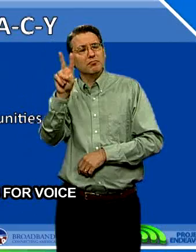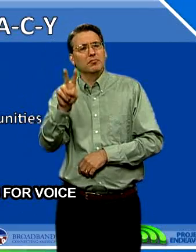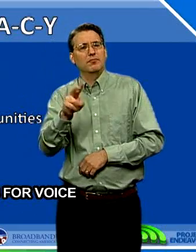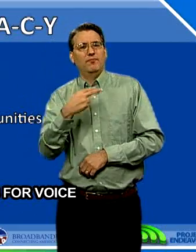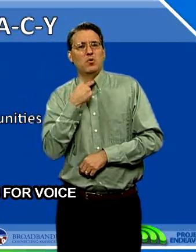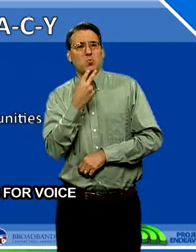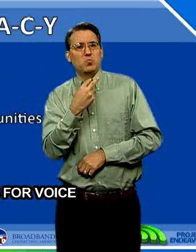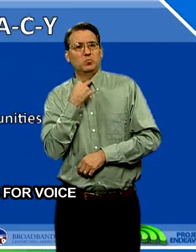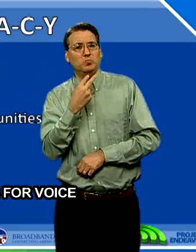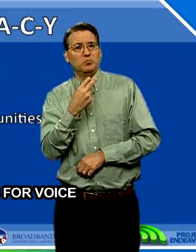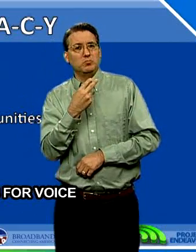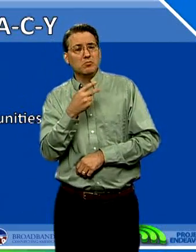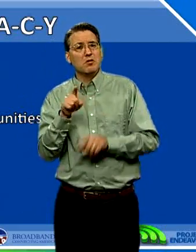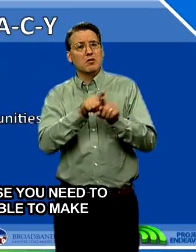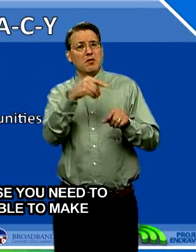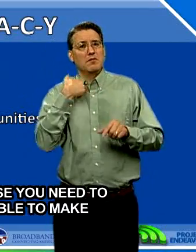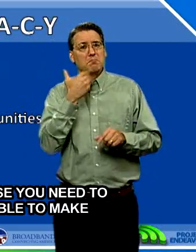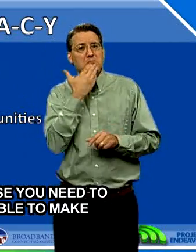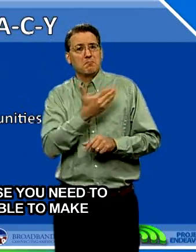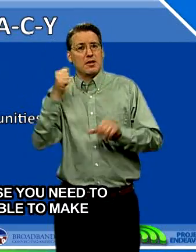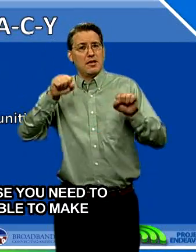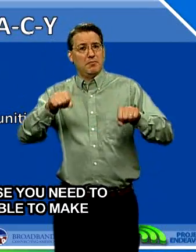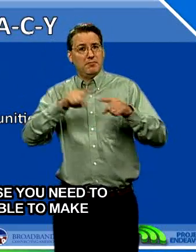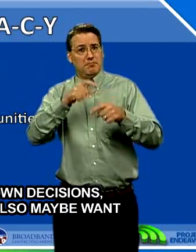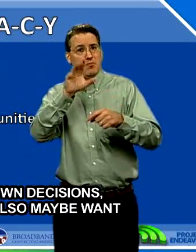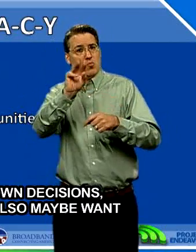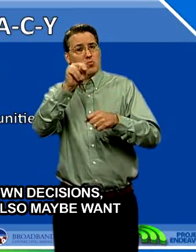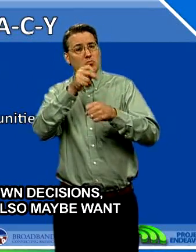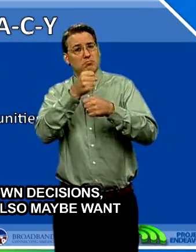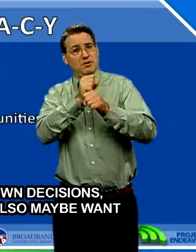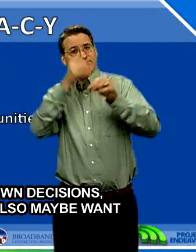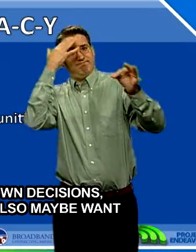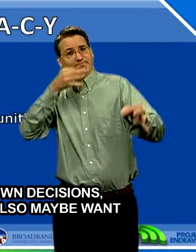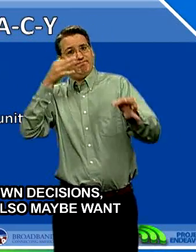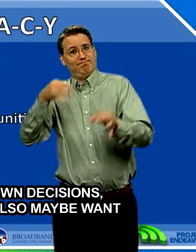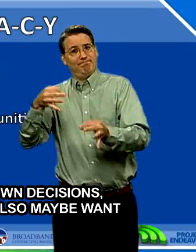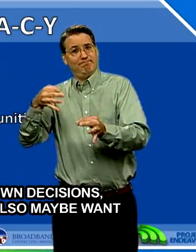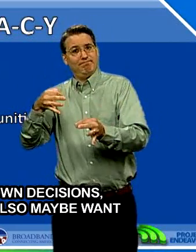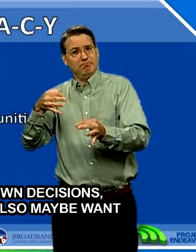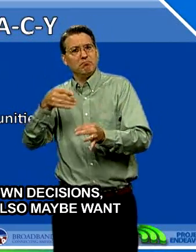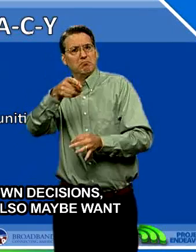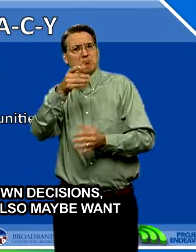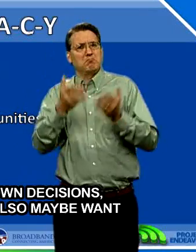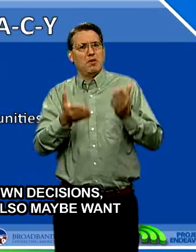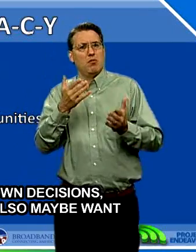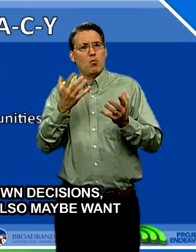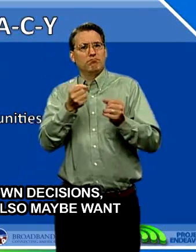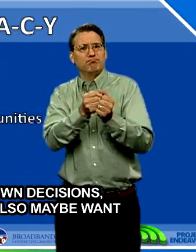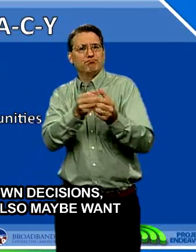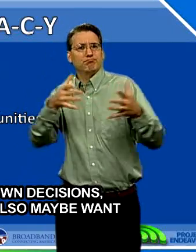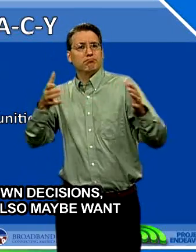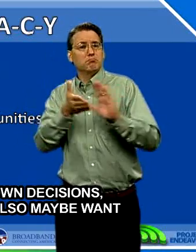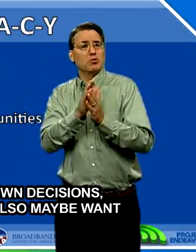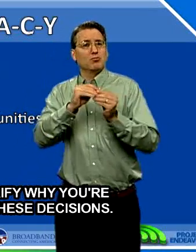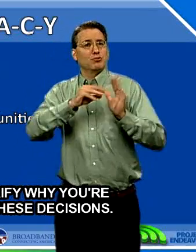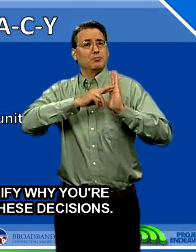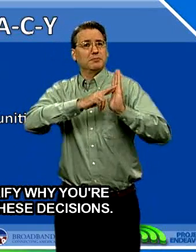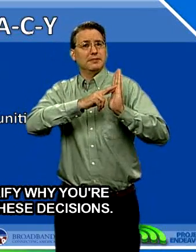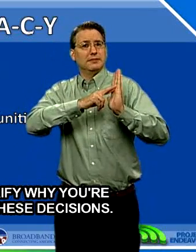V is for voice, because you need to be able to make your own decisions, but you also maybe want to clarify